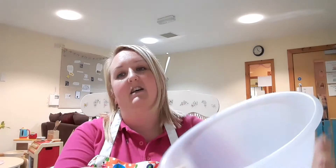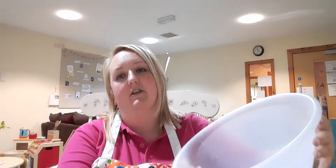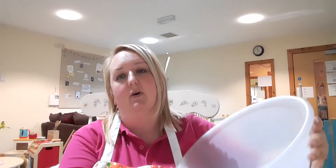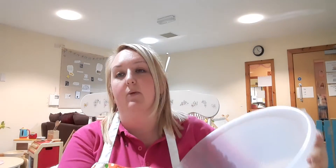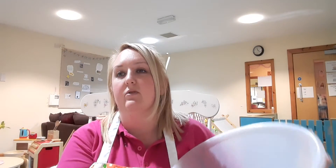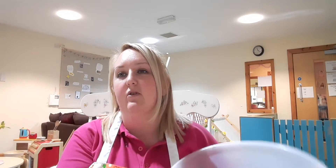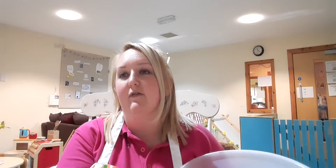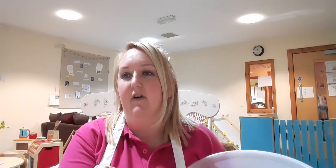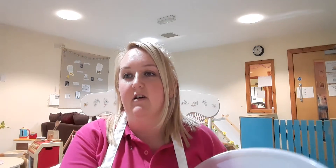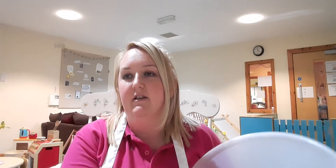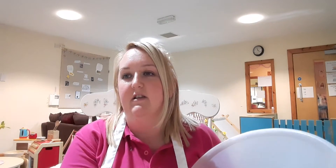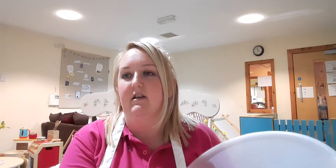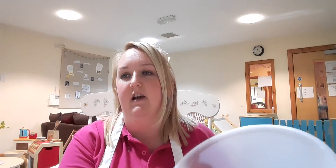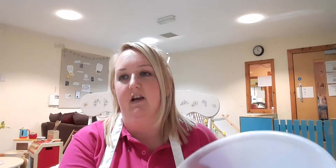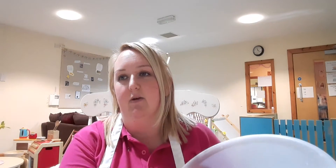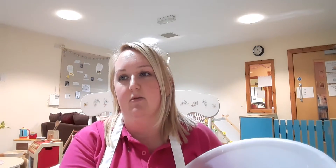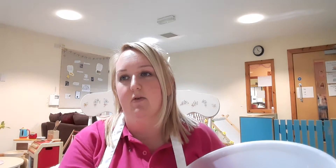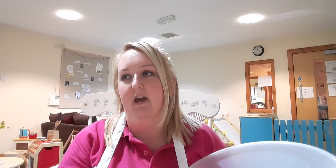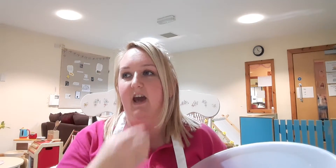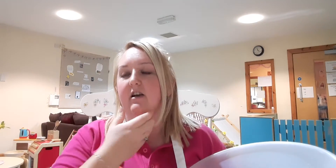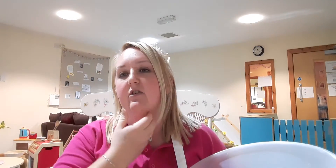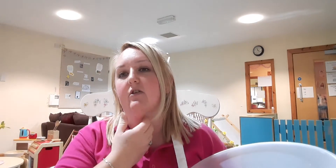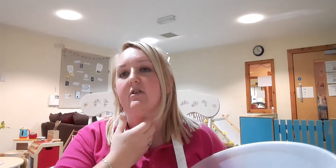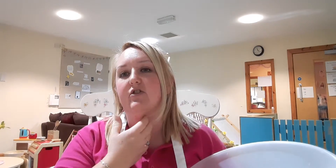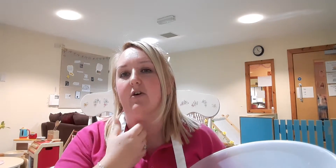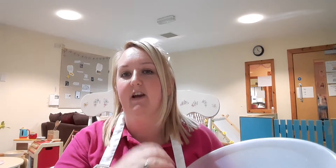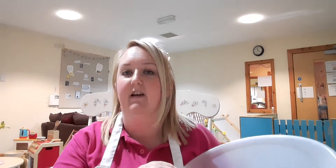So I will do it first, and then I will do it again, and you can join in.